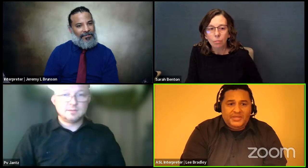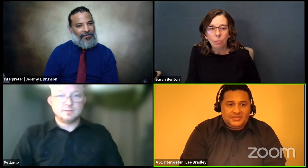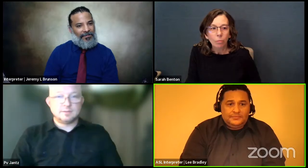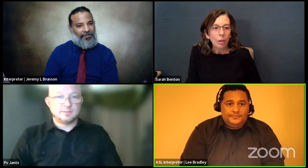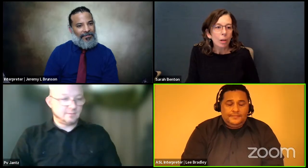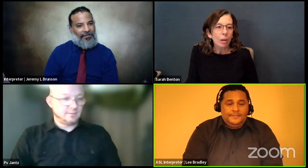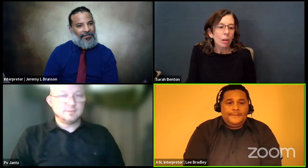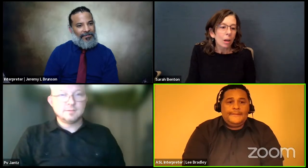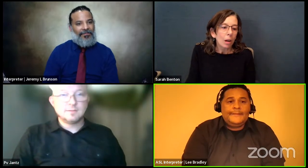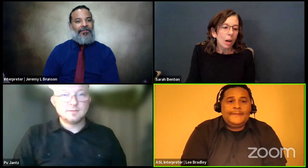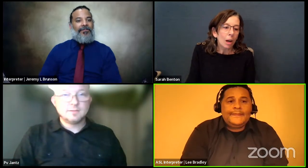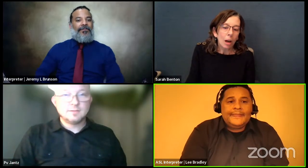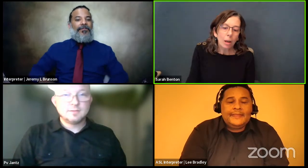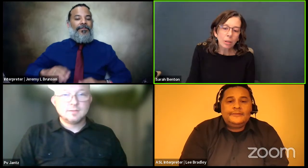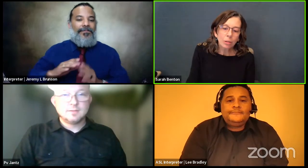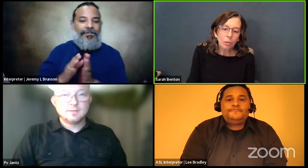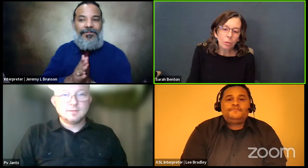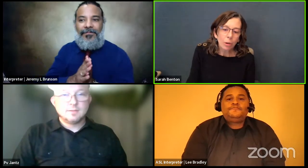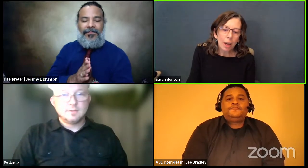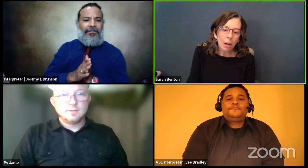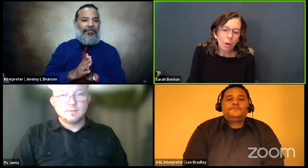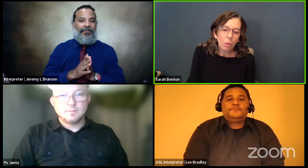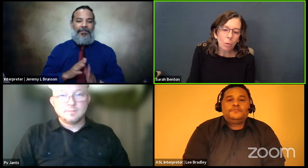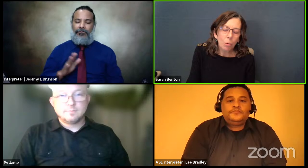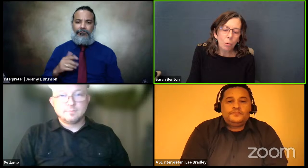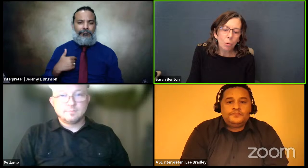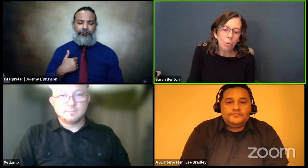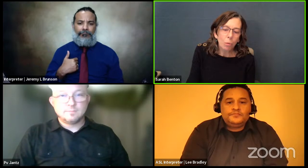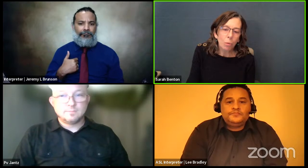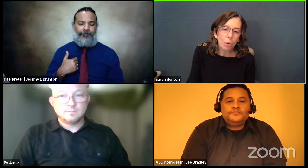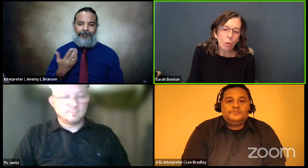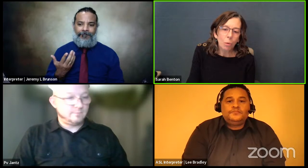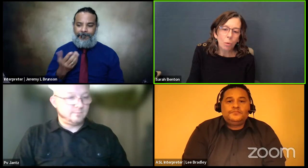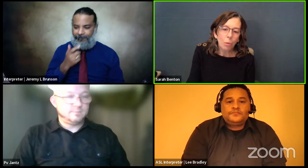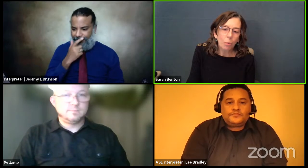Commissioner Benton. I just don't know how